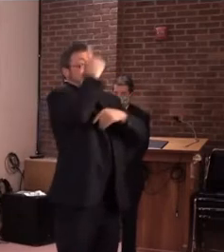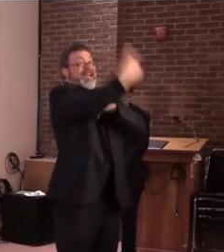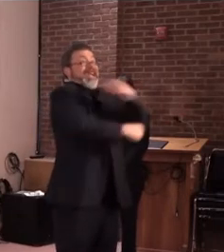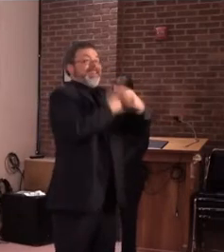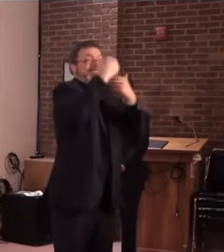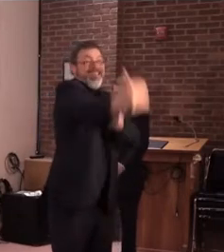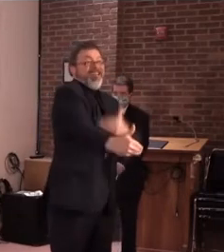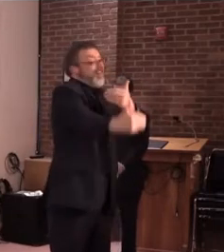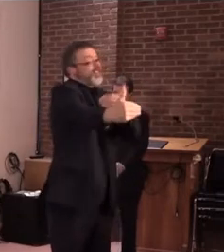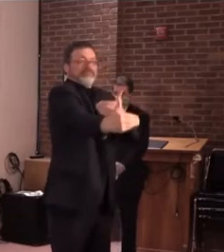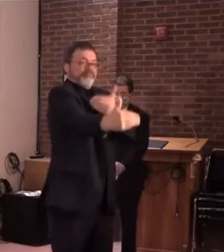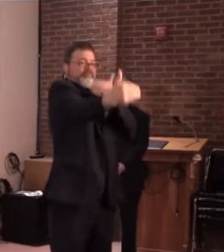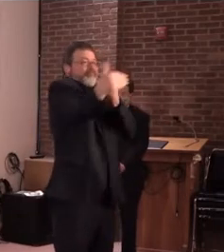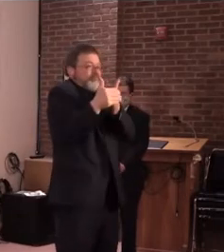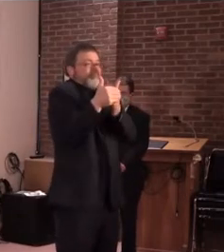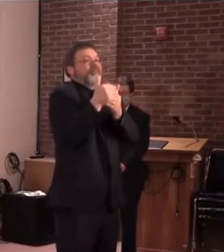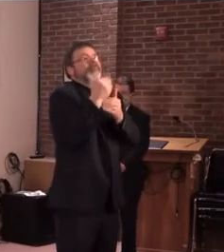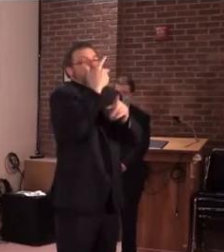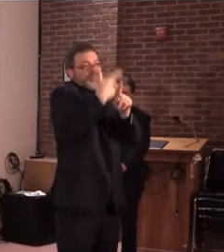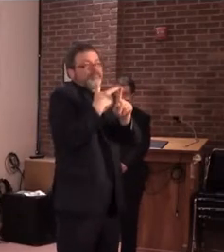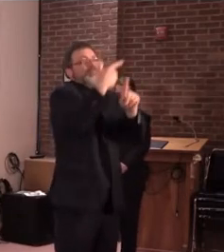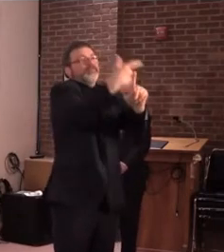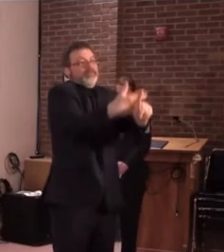I take it you weren't,